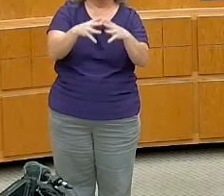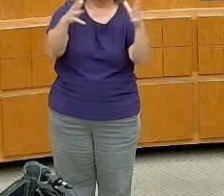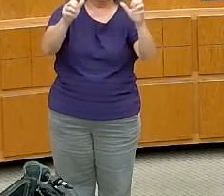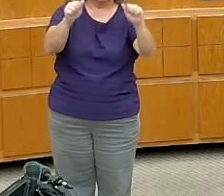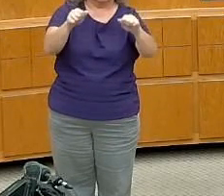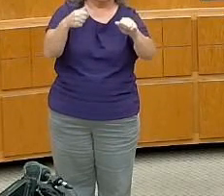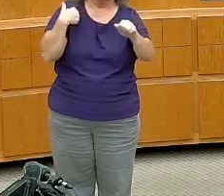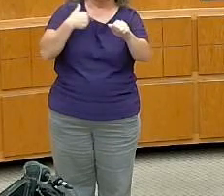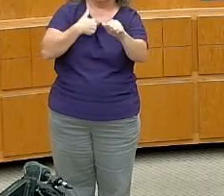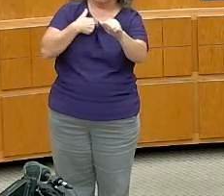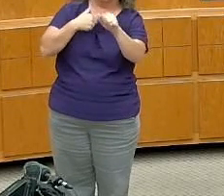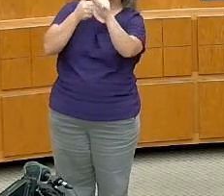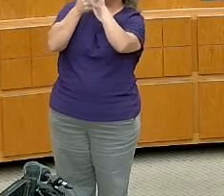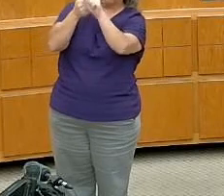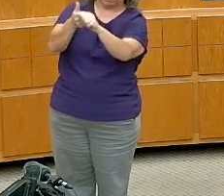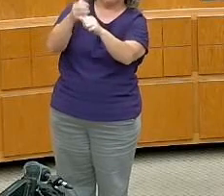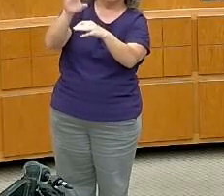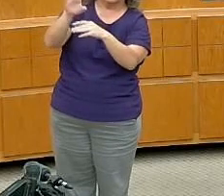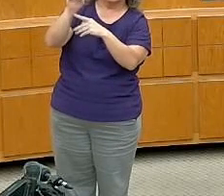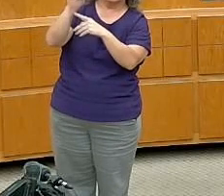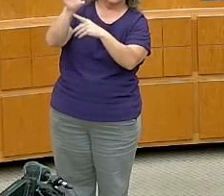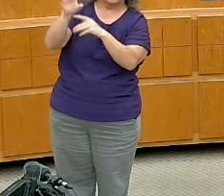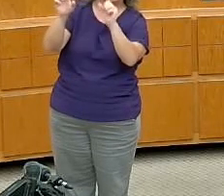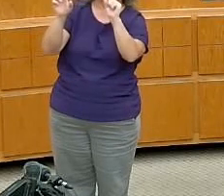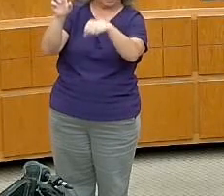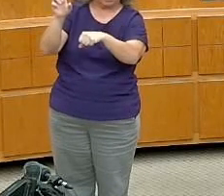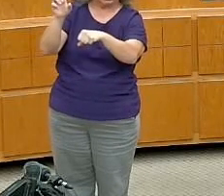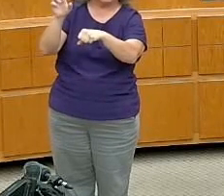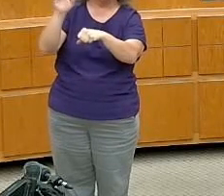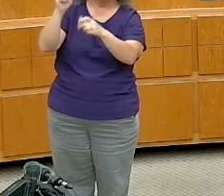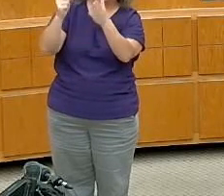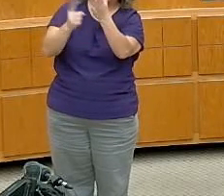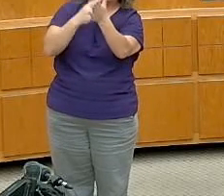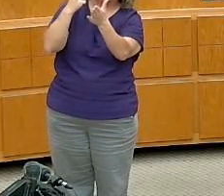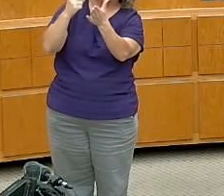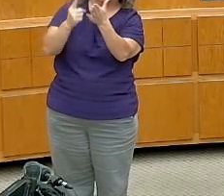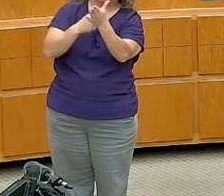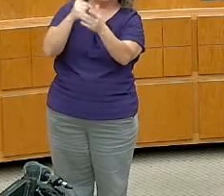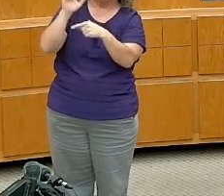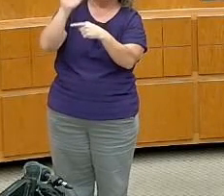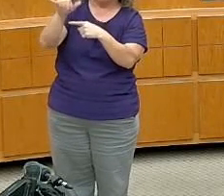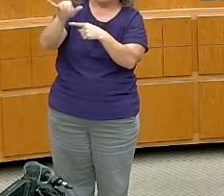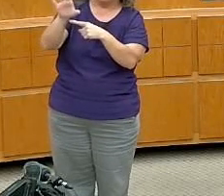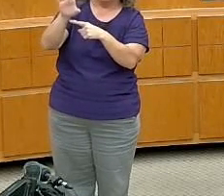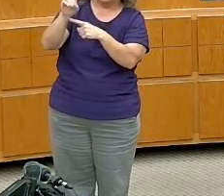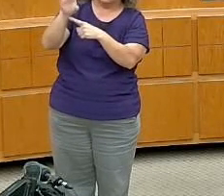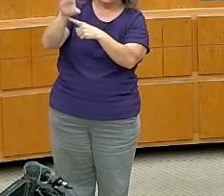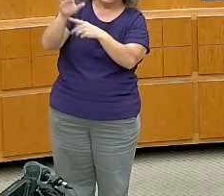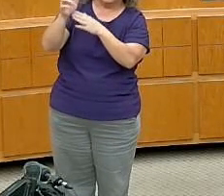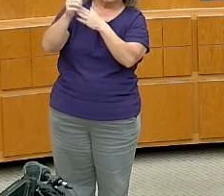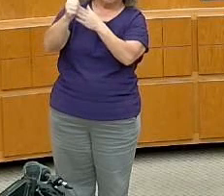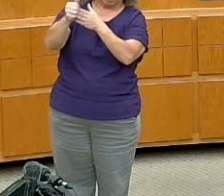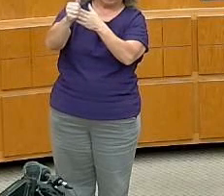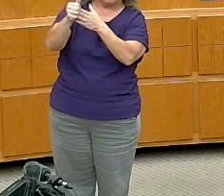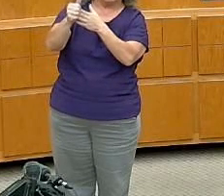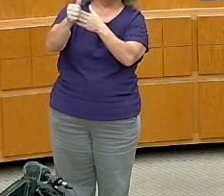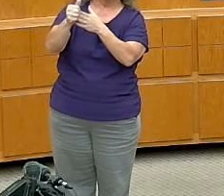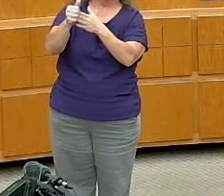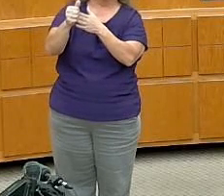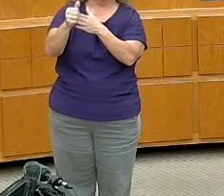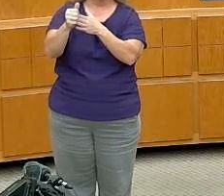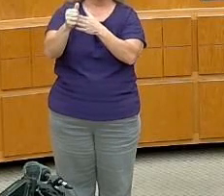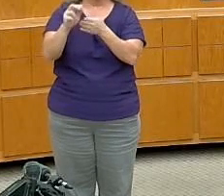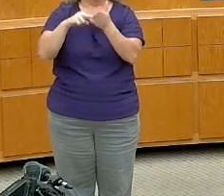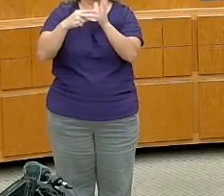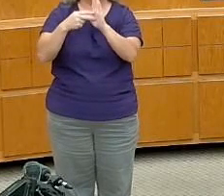follow the CDC guidance, and sometimes that guidance, sometimes, not all the time, can lead us to finding